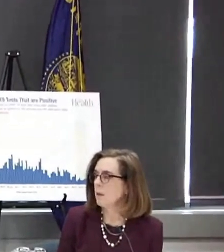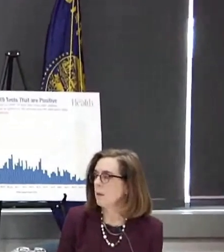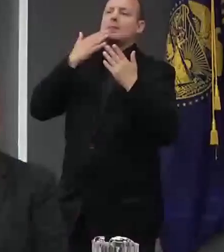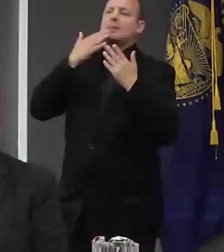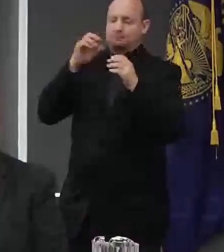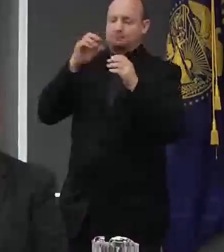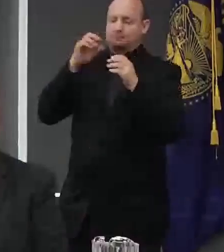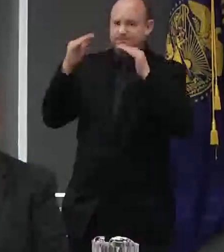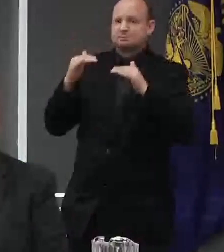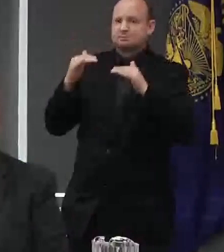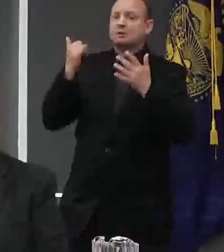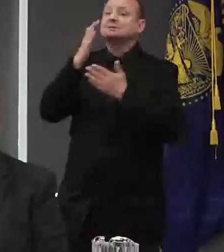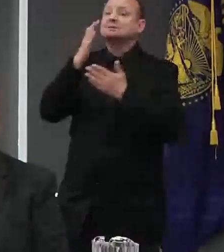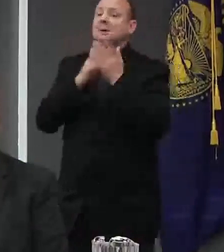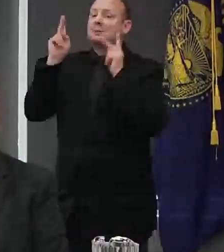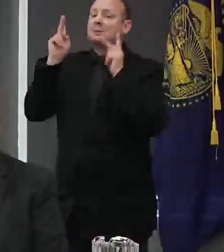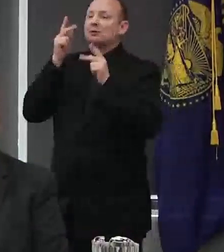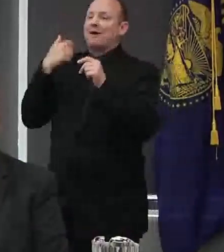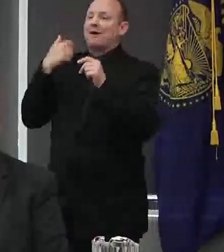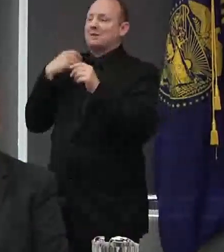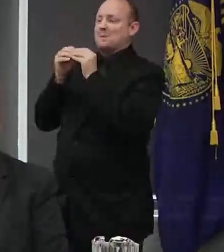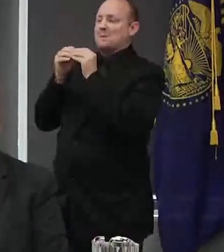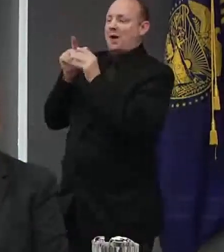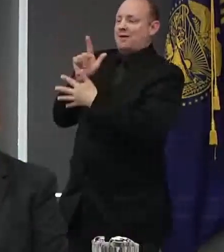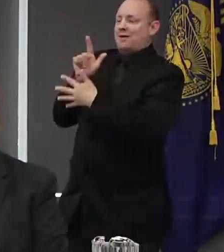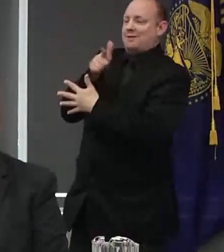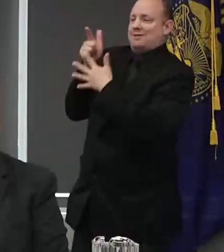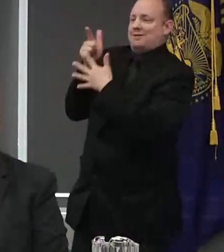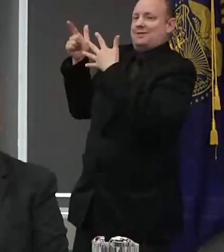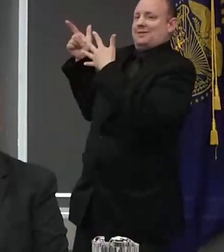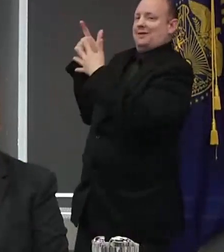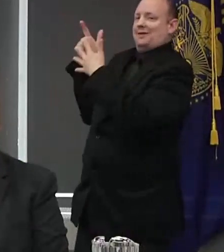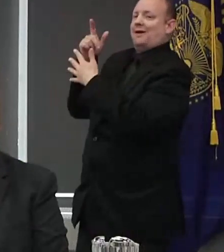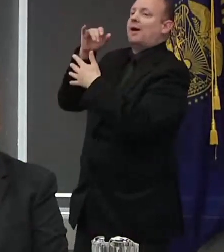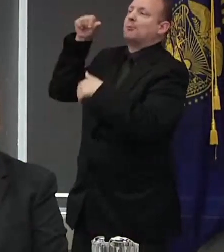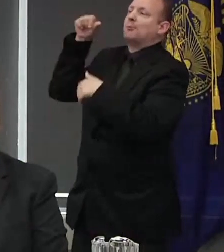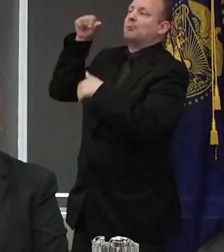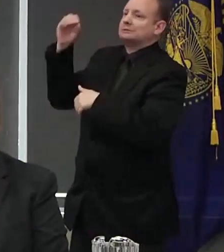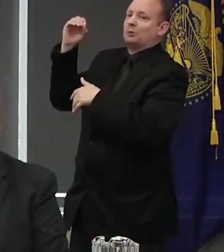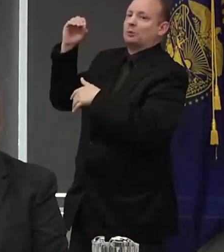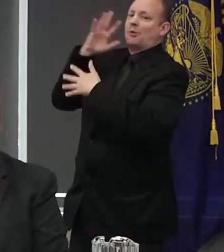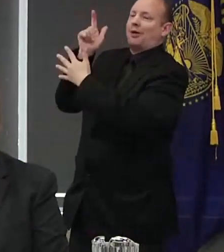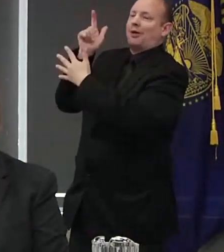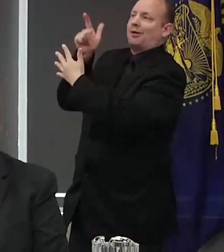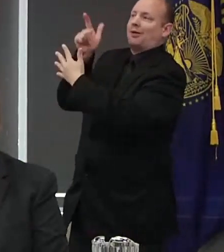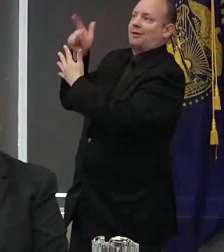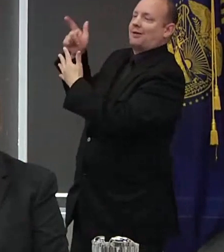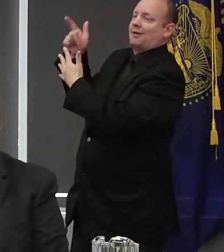the question queue. Again, please press 0 to work with the operator. This next question comes from